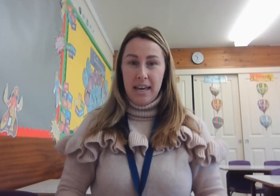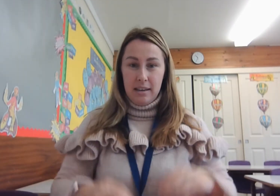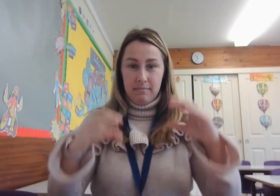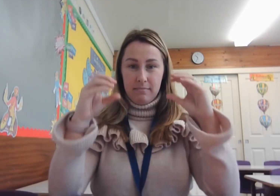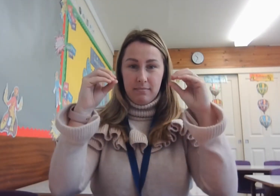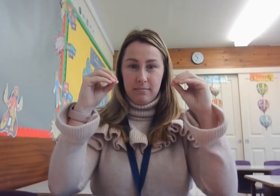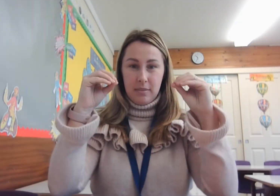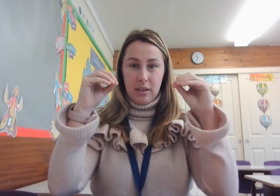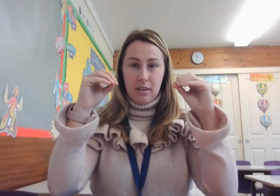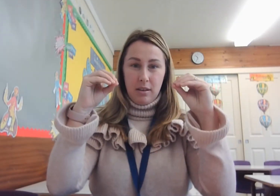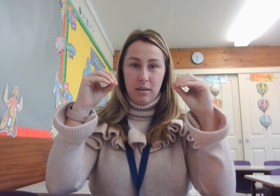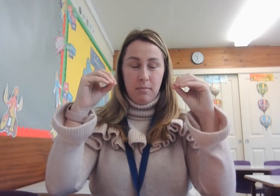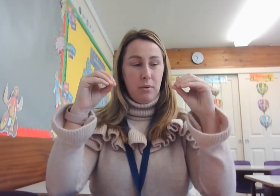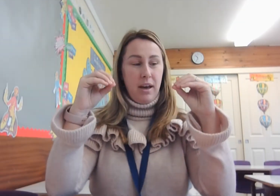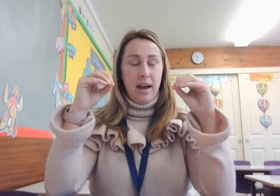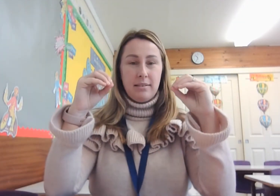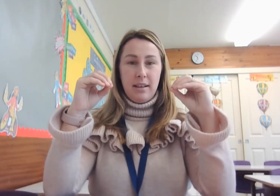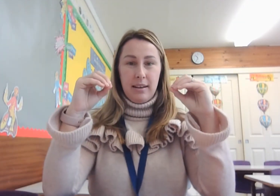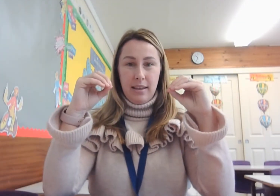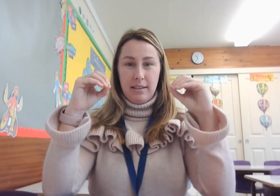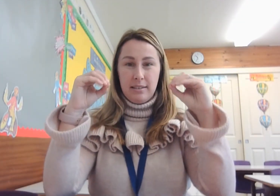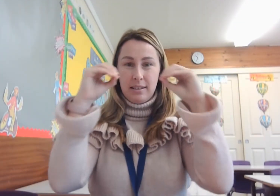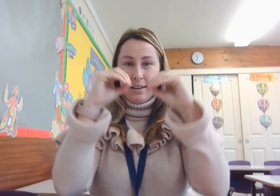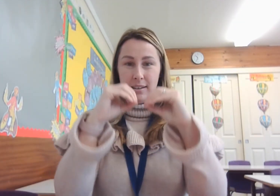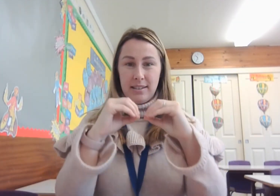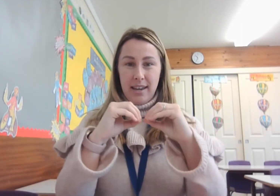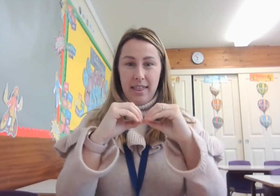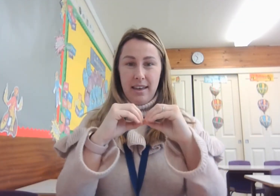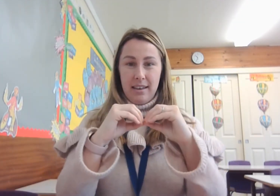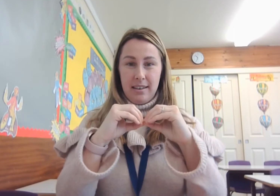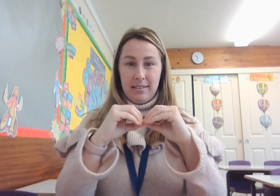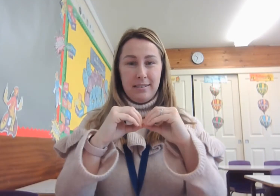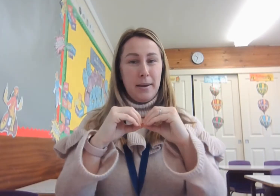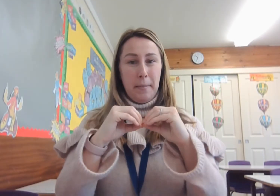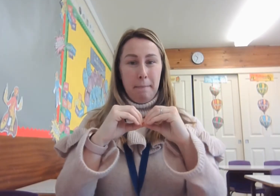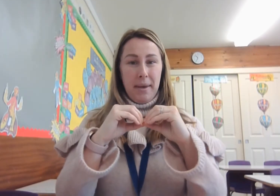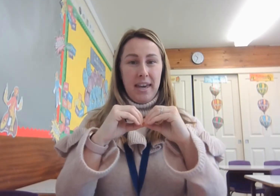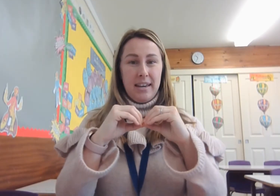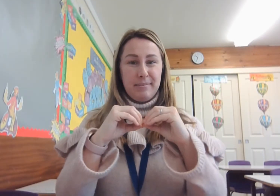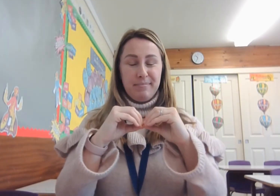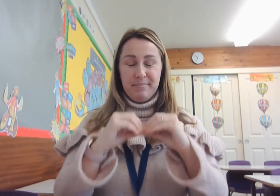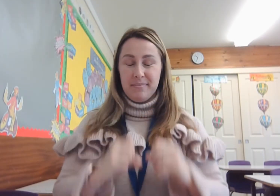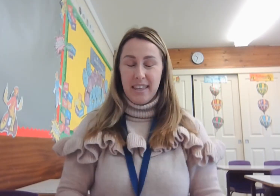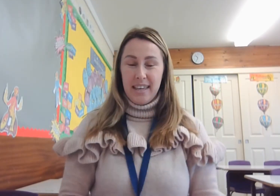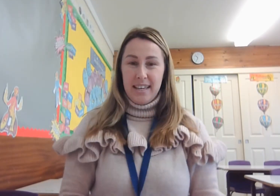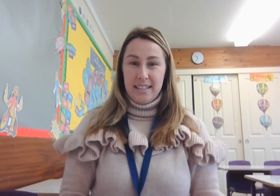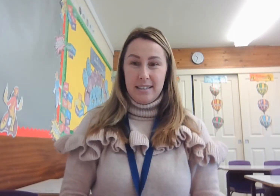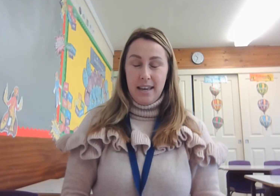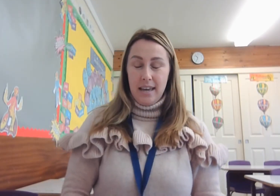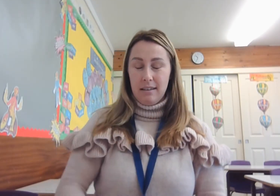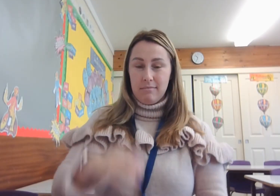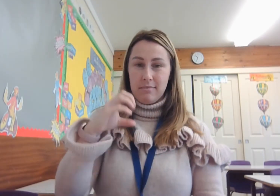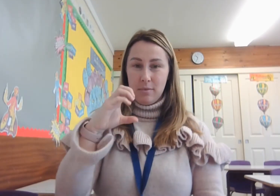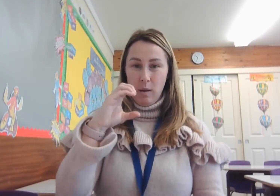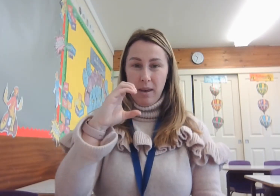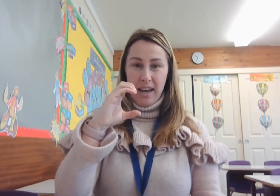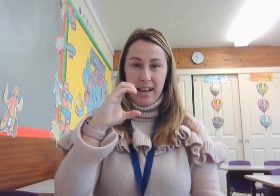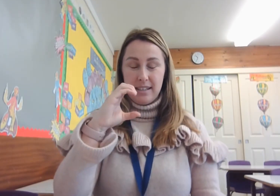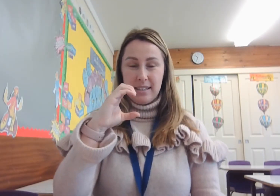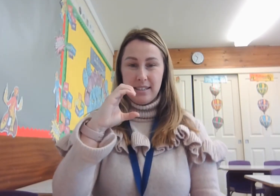B. Both our hands like this, together. B. C. And make a C